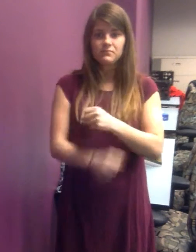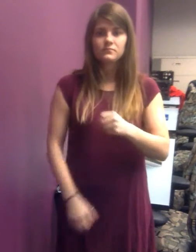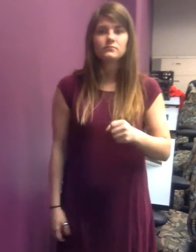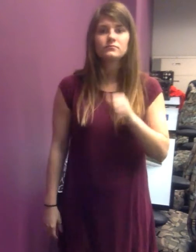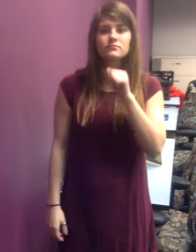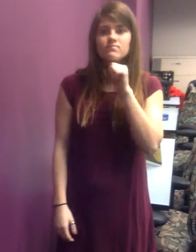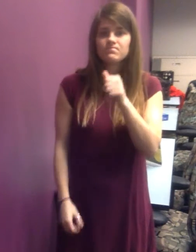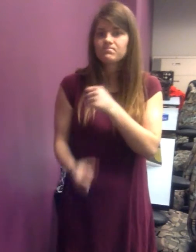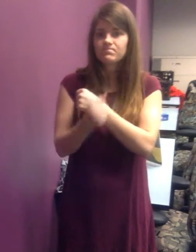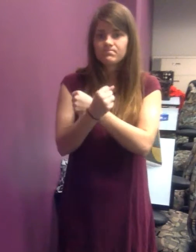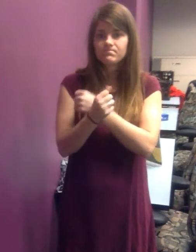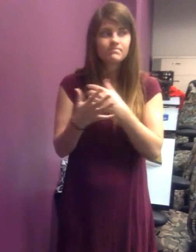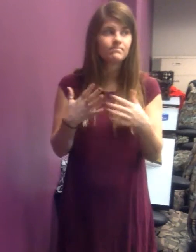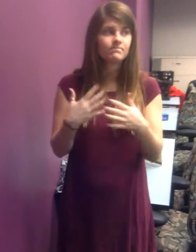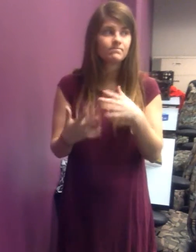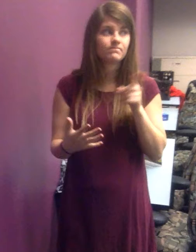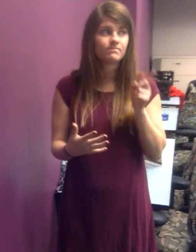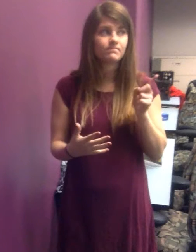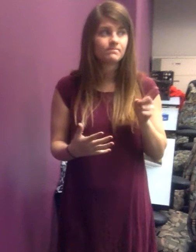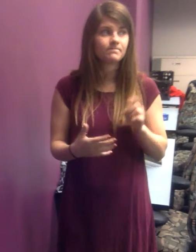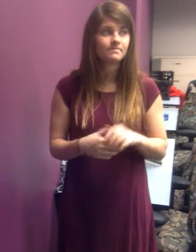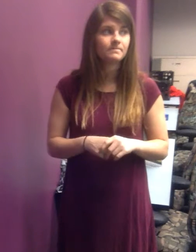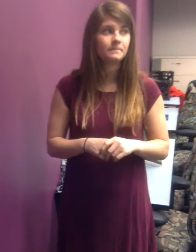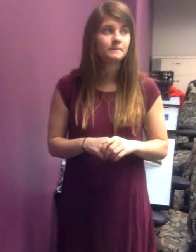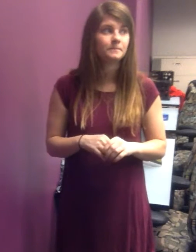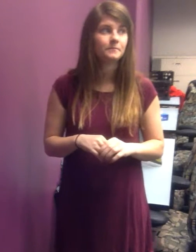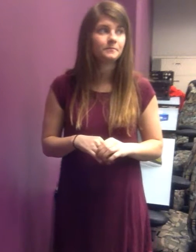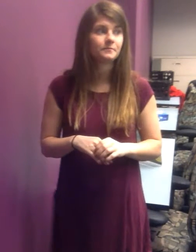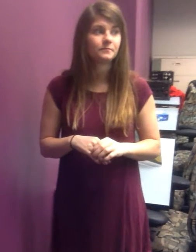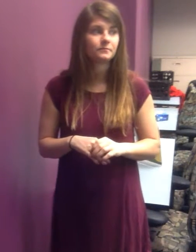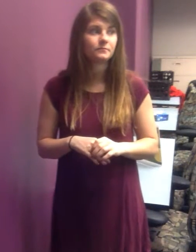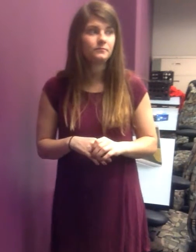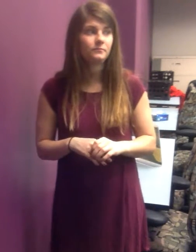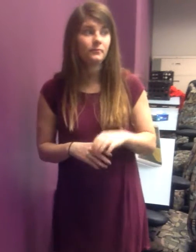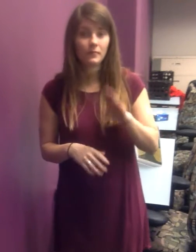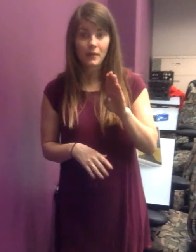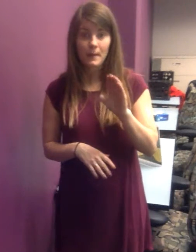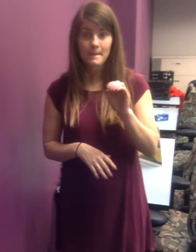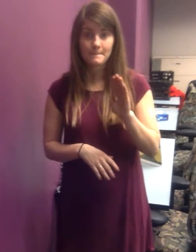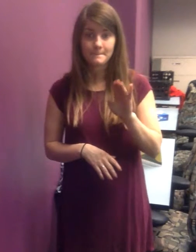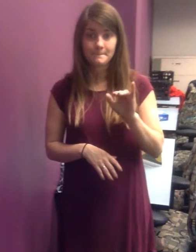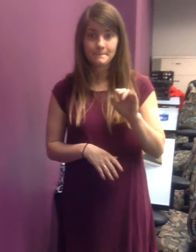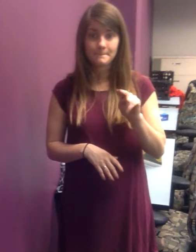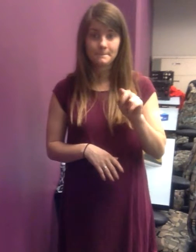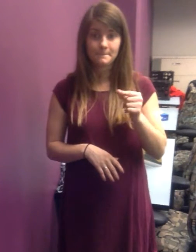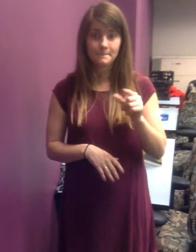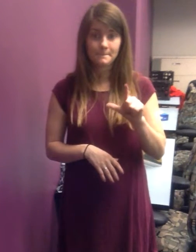rating, 100% Christian Coalition, 100% National Right to Life, A with the NRA, zero with the ADA, Americans for Democratic